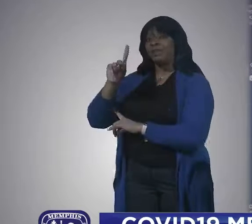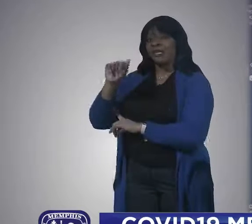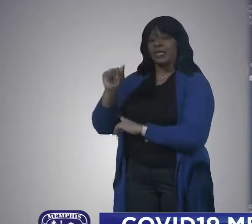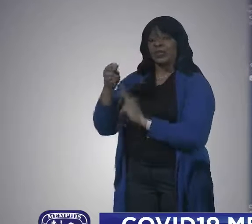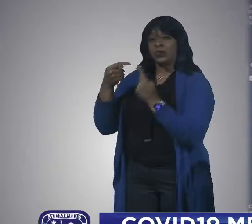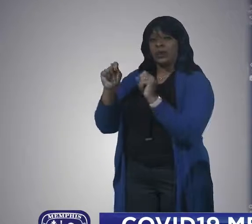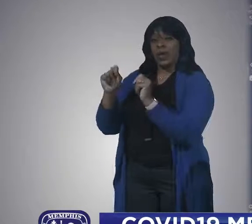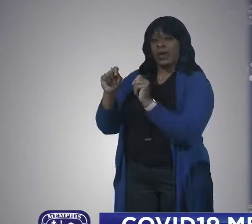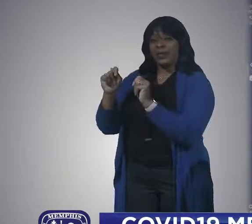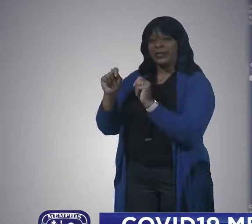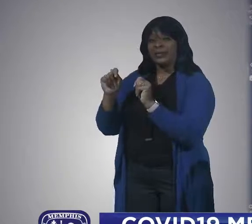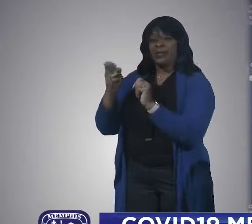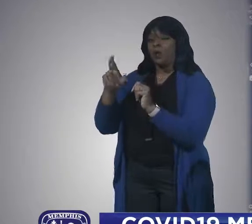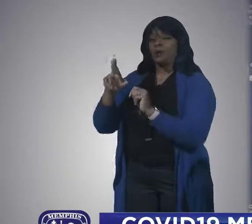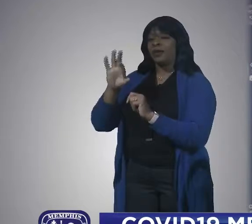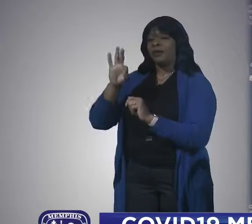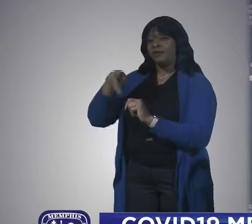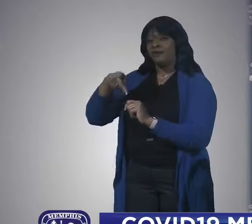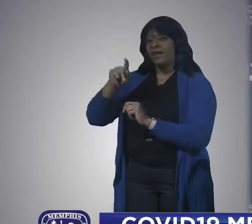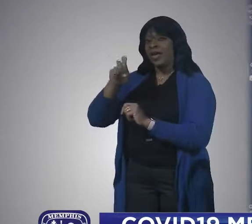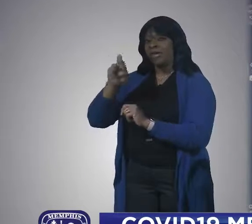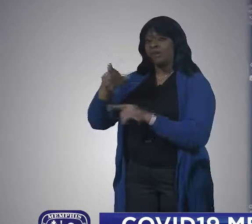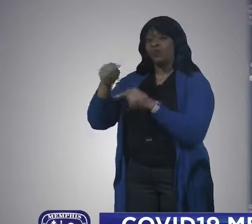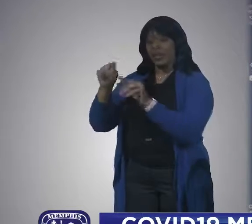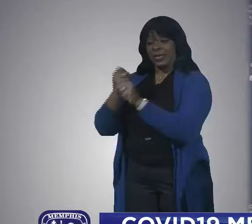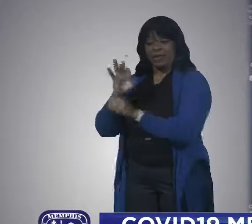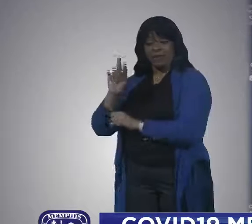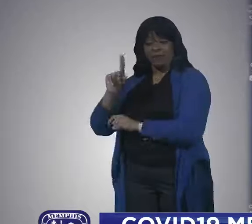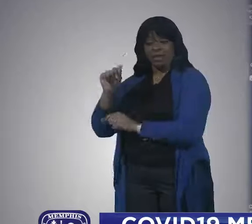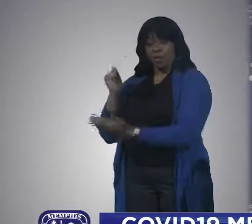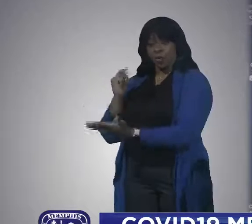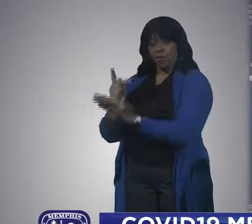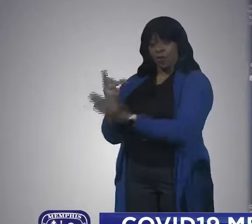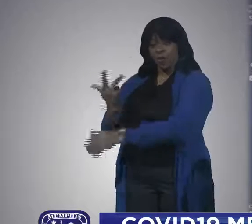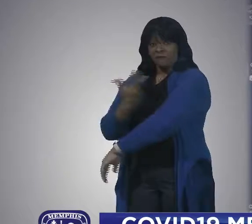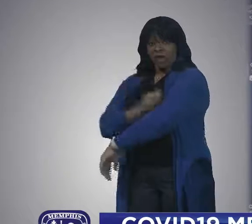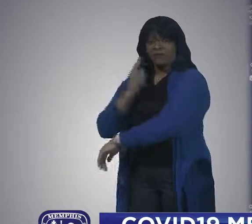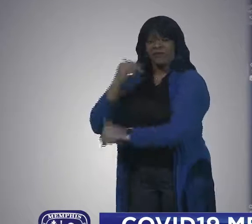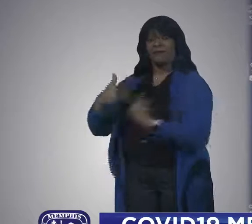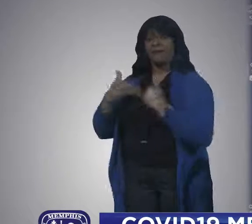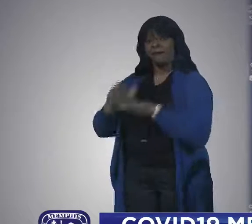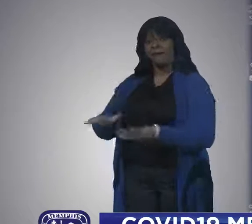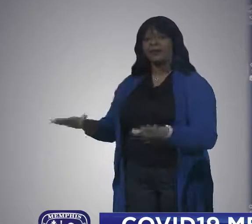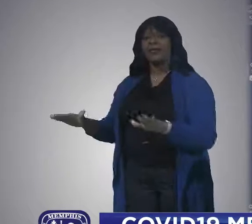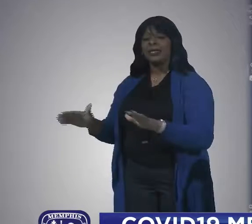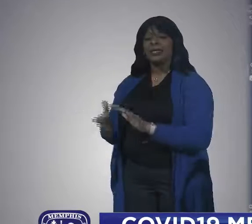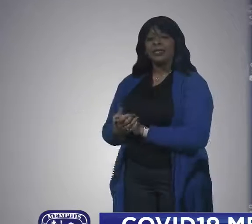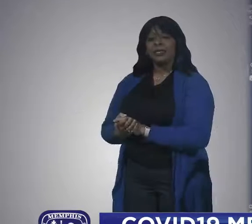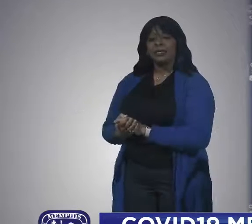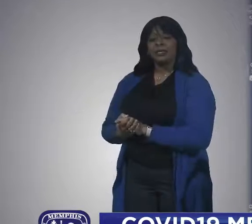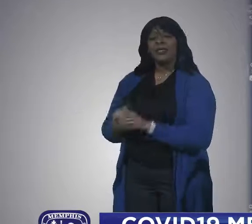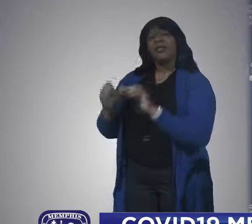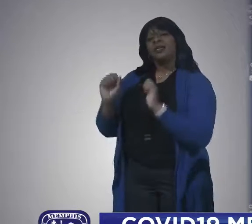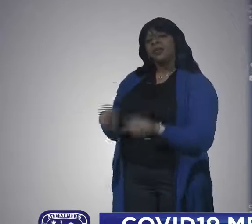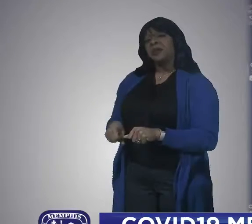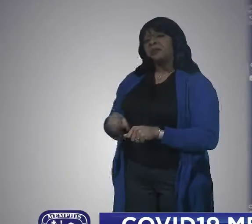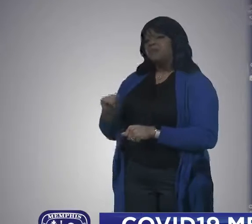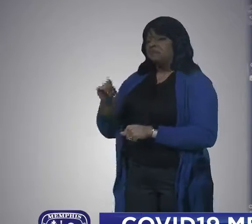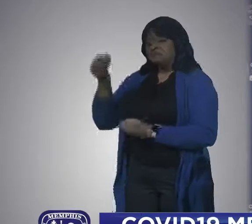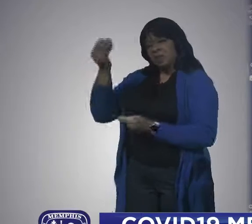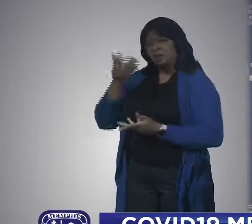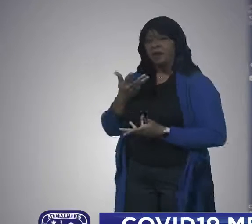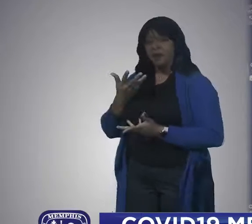to get, or the Pfizer trying to get FDA to approve the vaccines in younger kids. Can you tell me